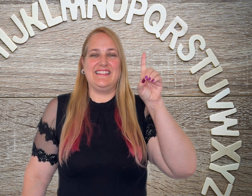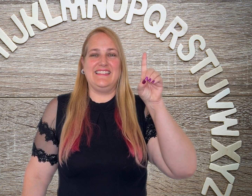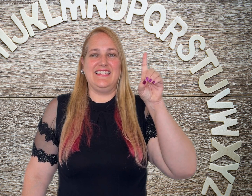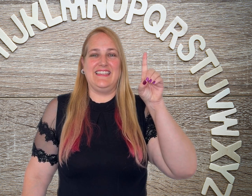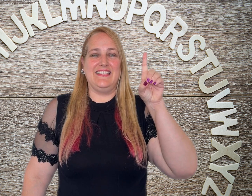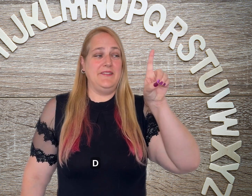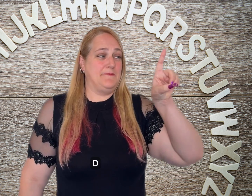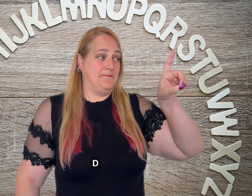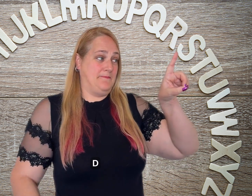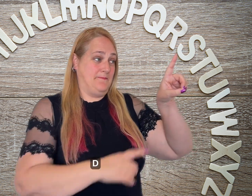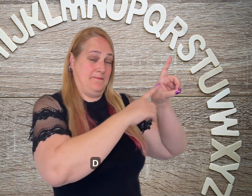D,